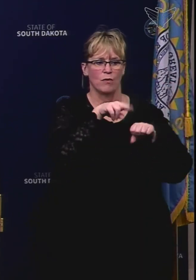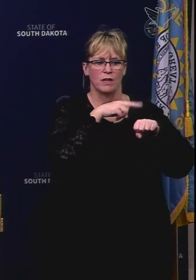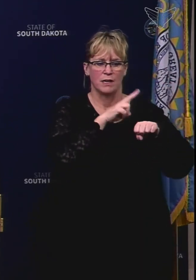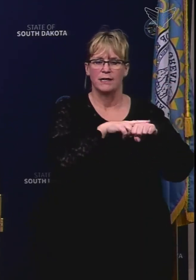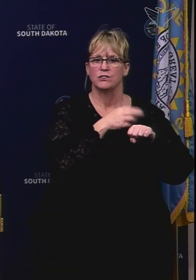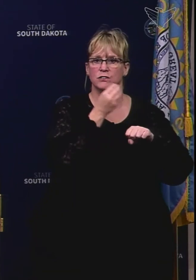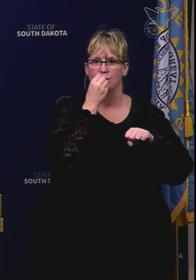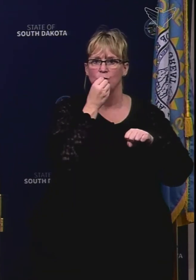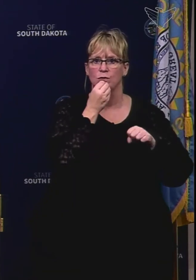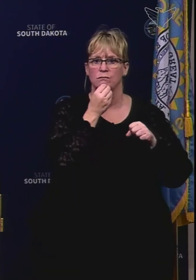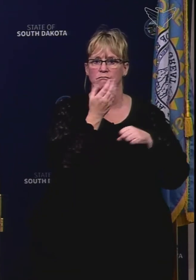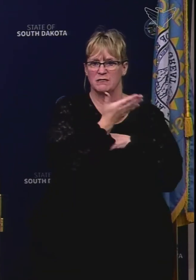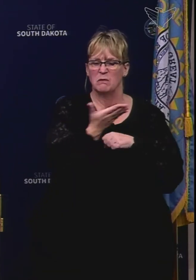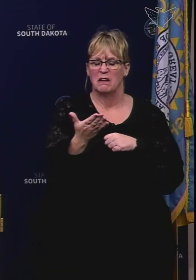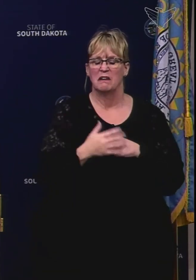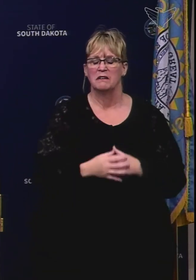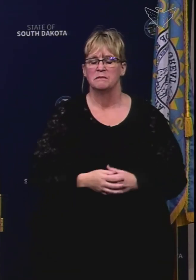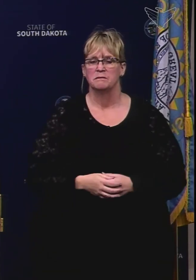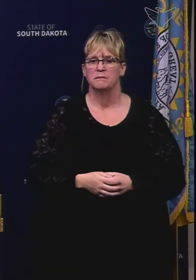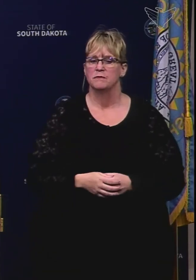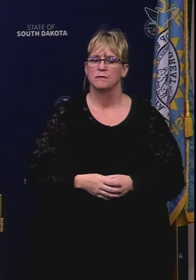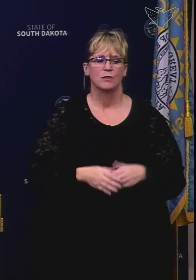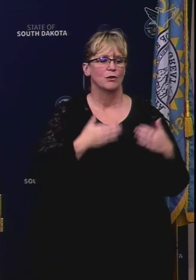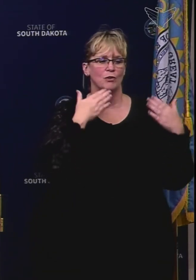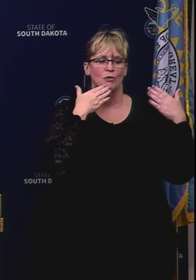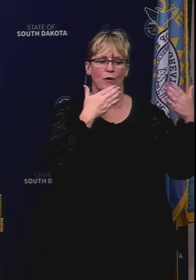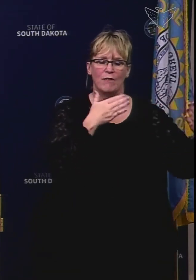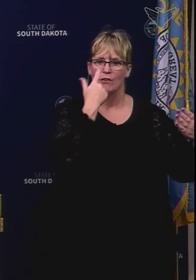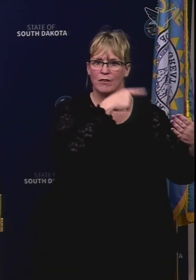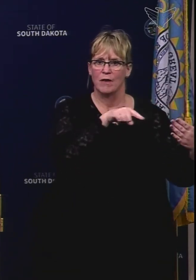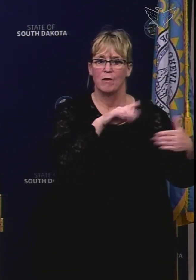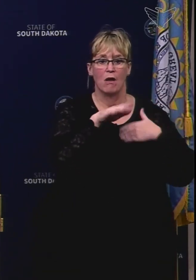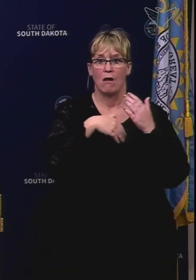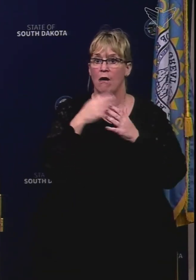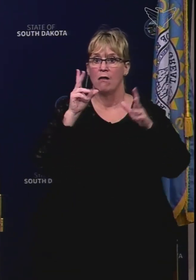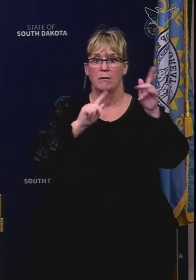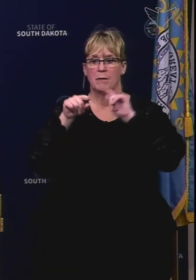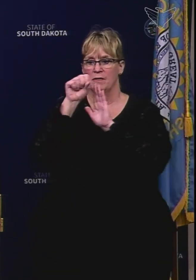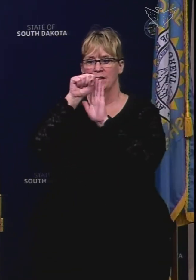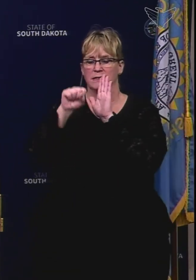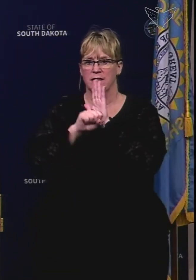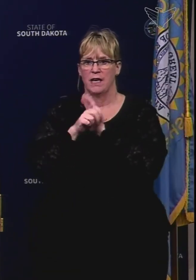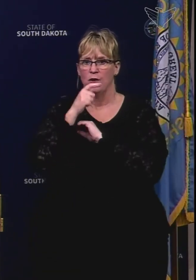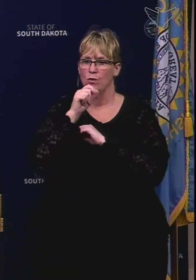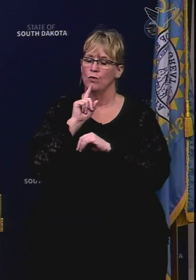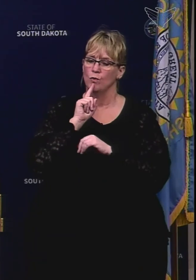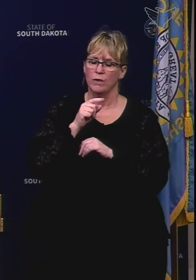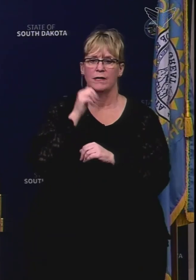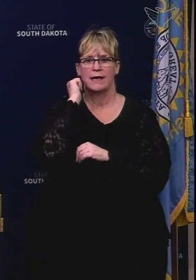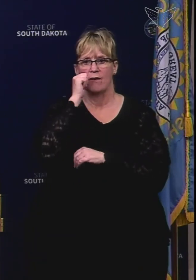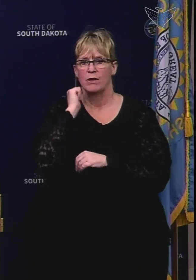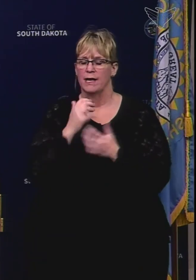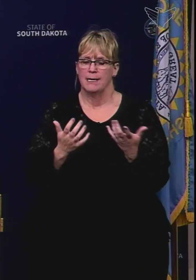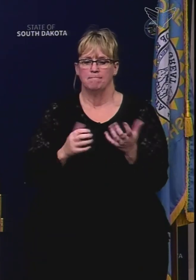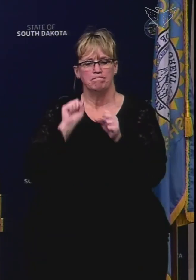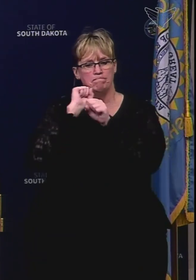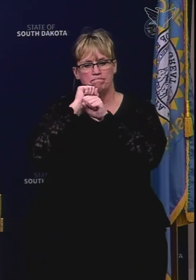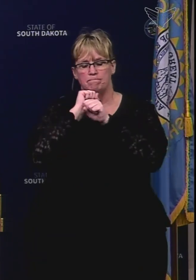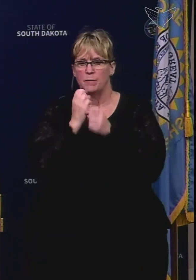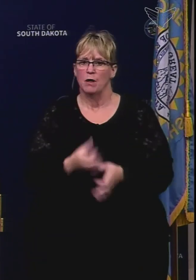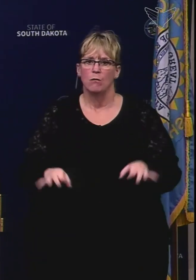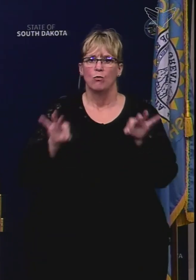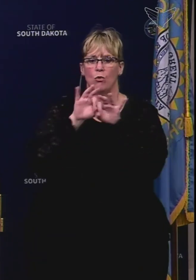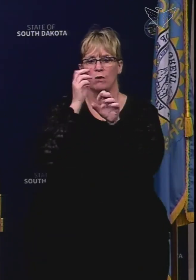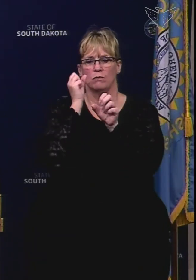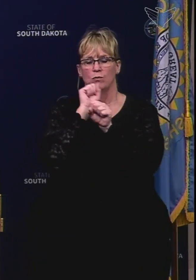food supply. So just grateful for them, as I am all the people in this state that step up every day and do important work